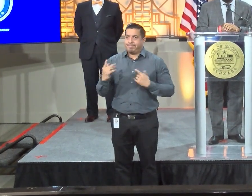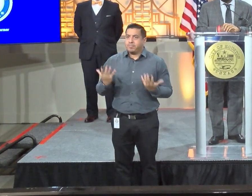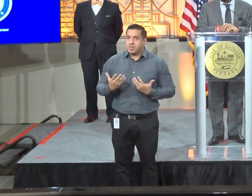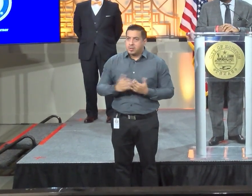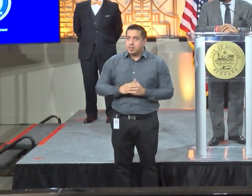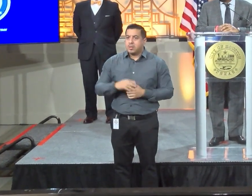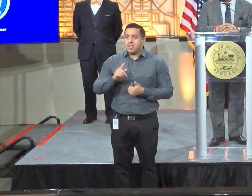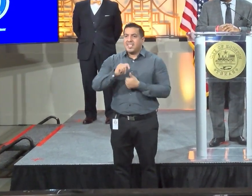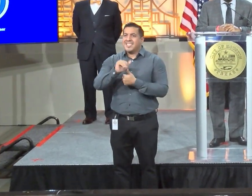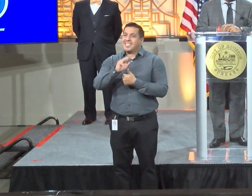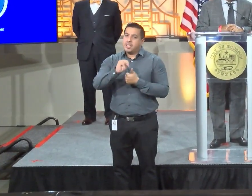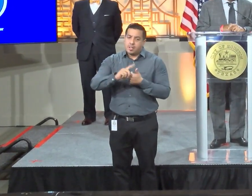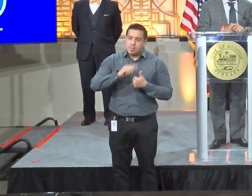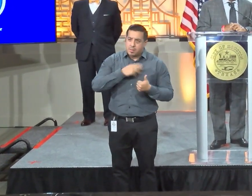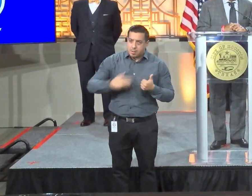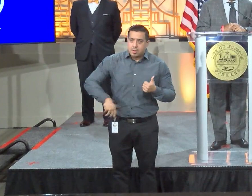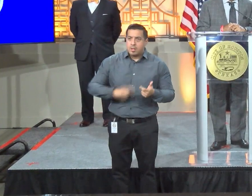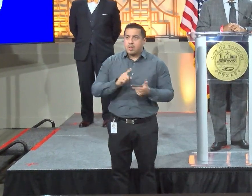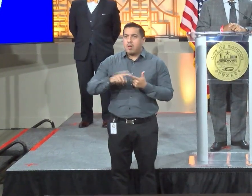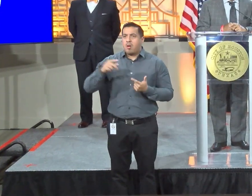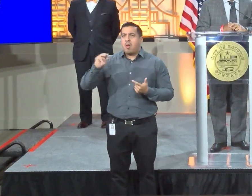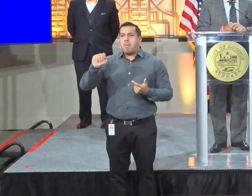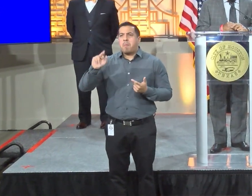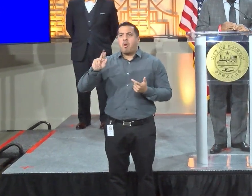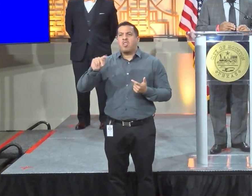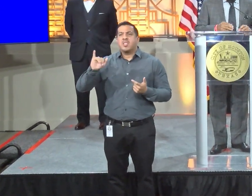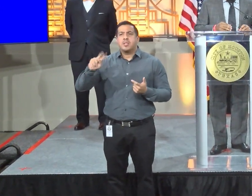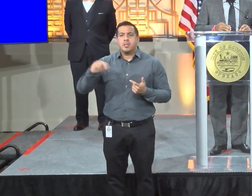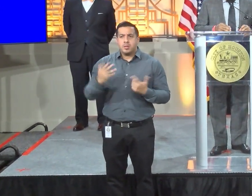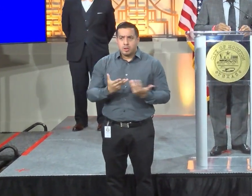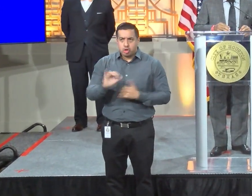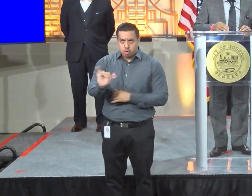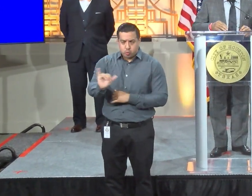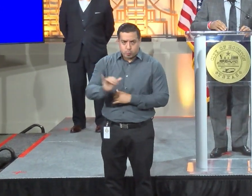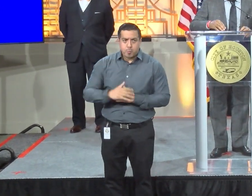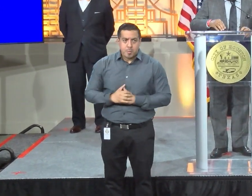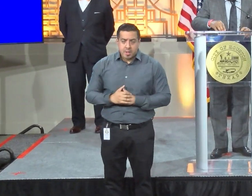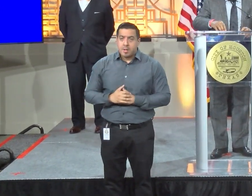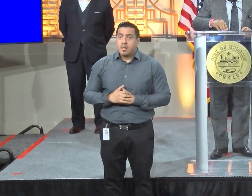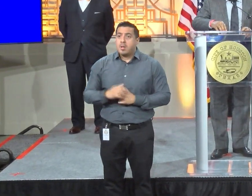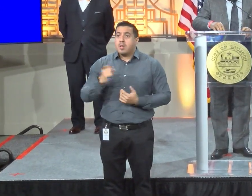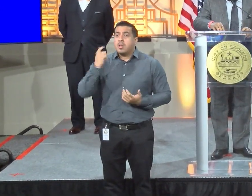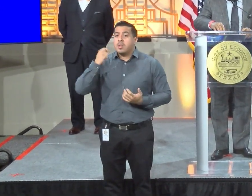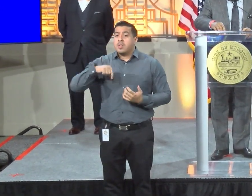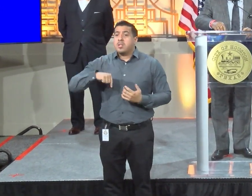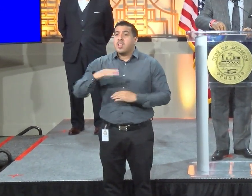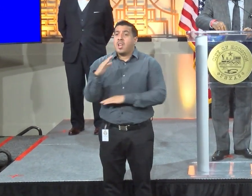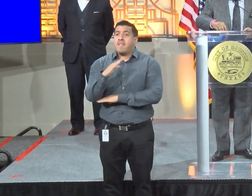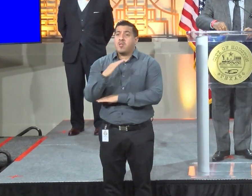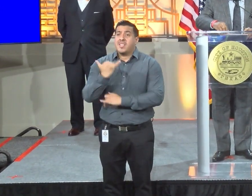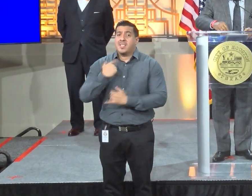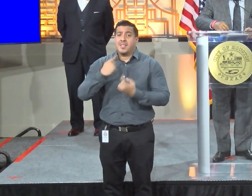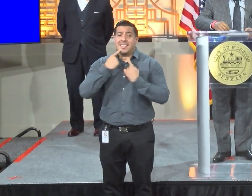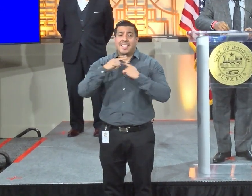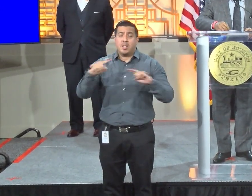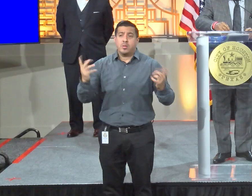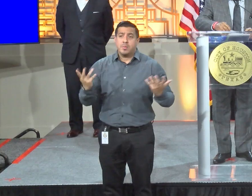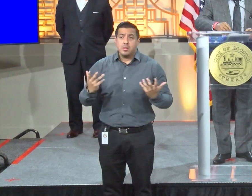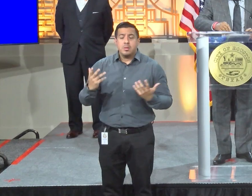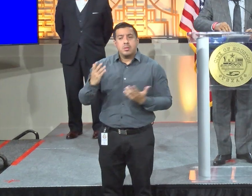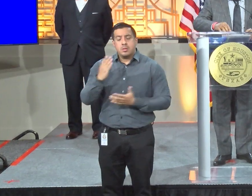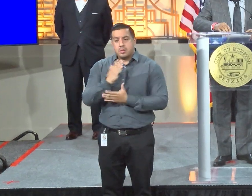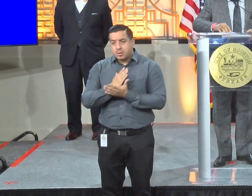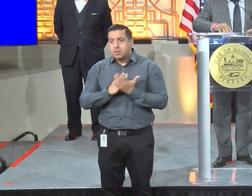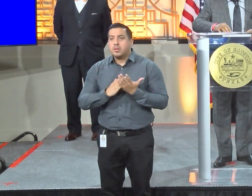Mayor Pro Tem Martin is also here as well. Um, Look, this afternoon I'm announcing